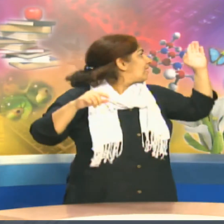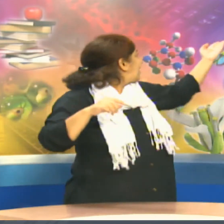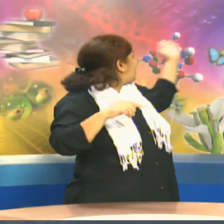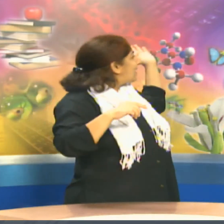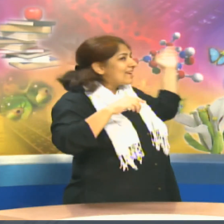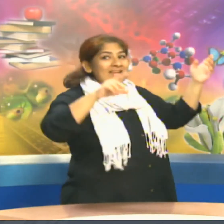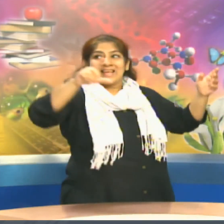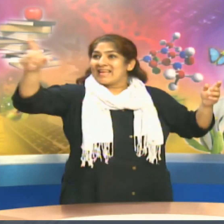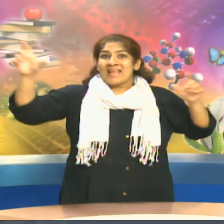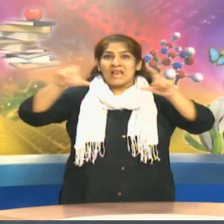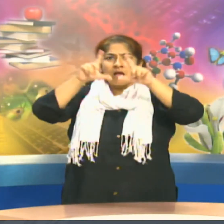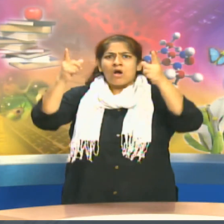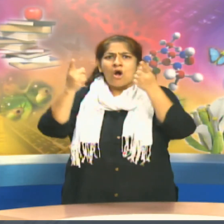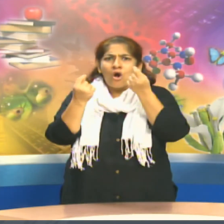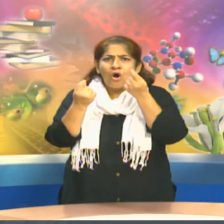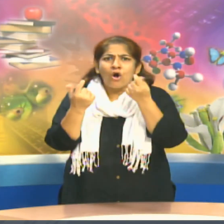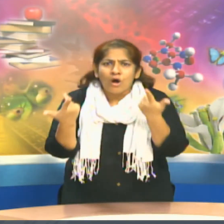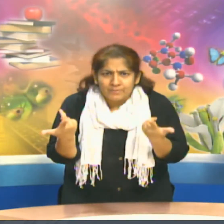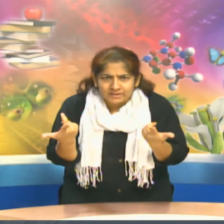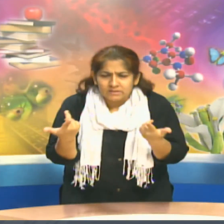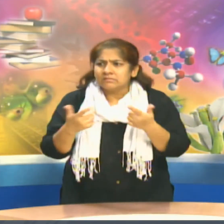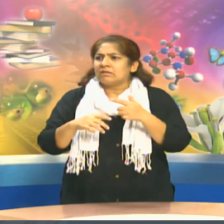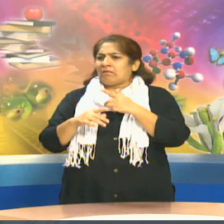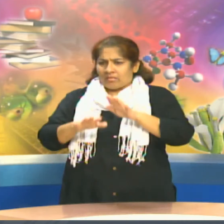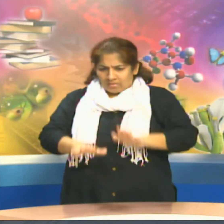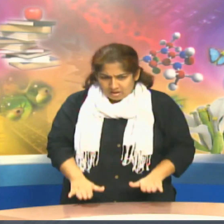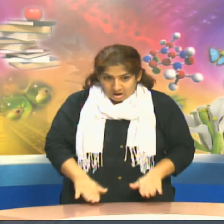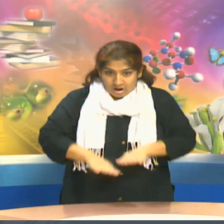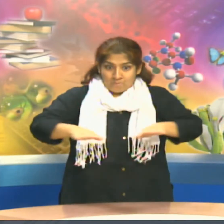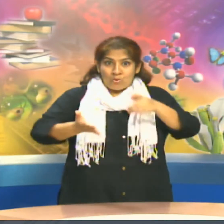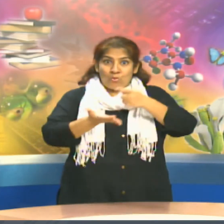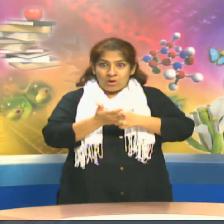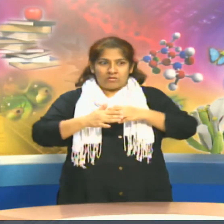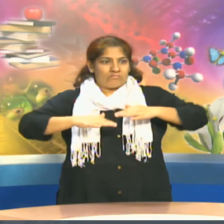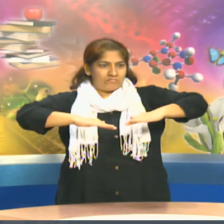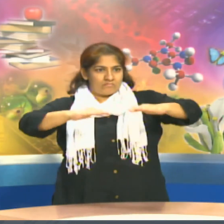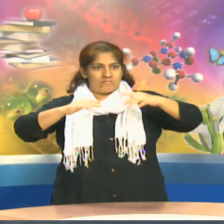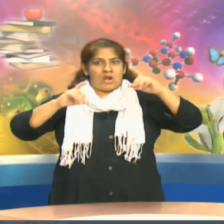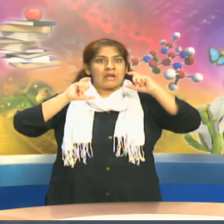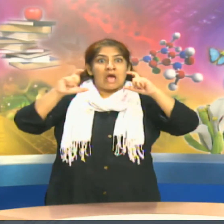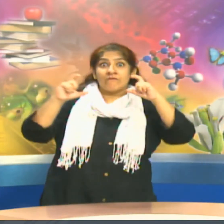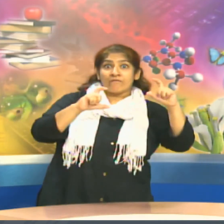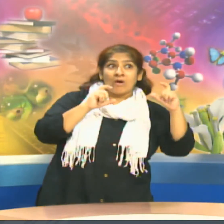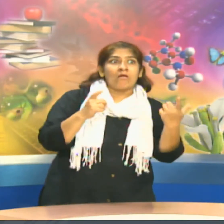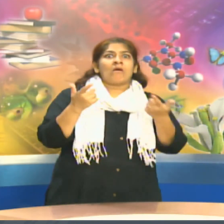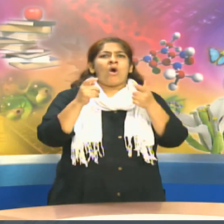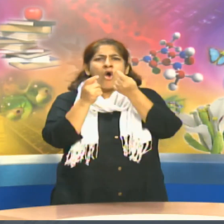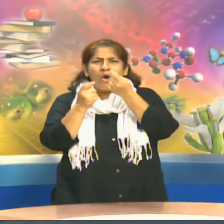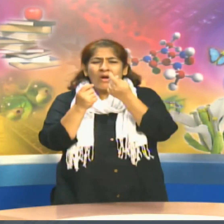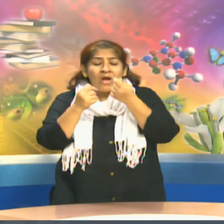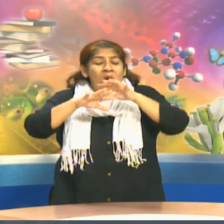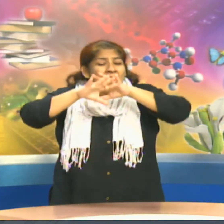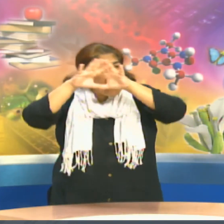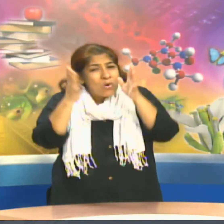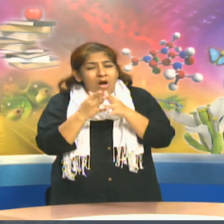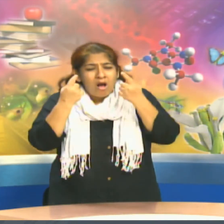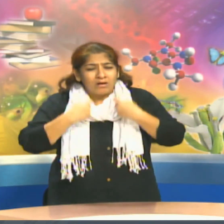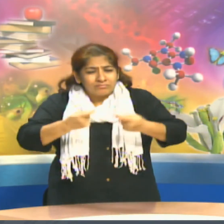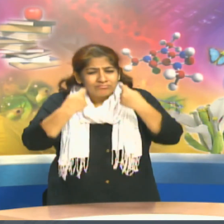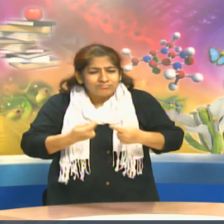that. Like in this studio we are doing recording, there are so many resources which are required, and that